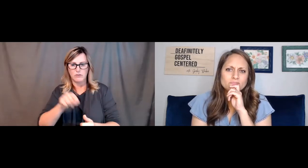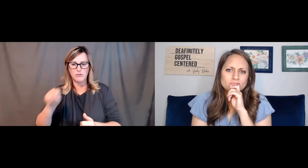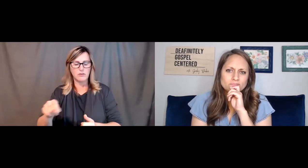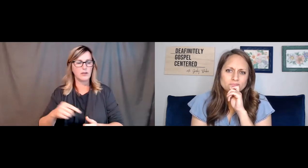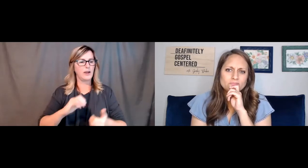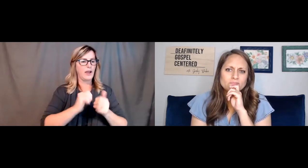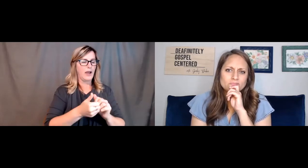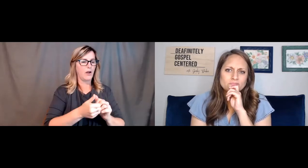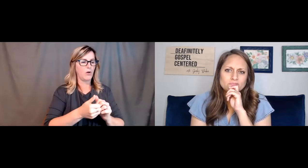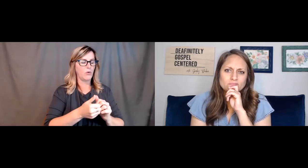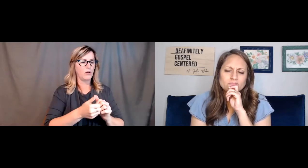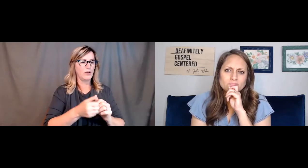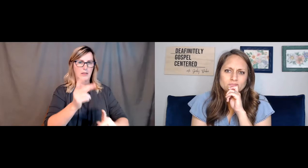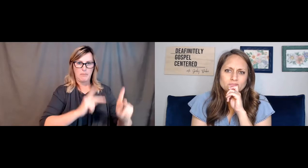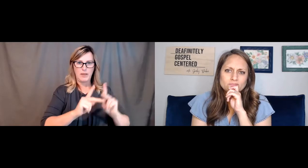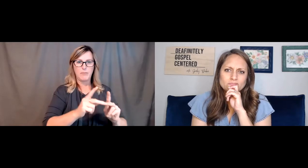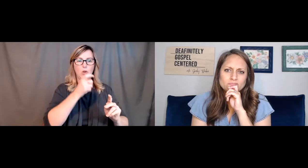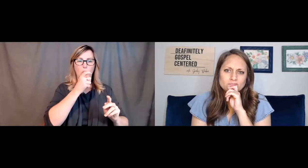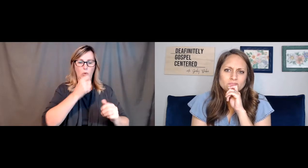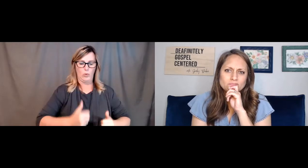So I was thinking about each of these